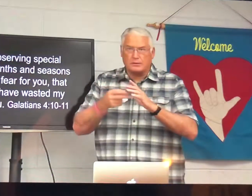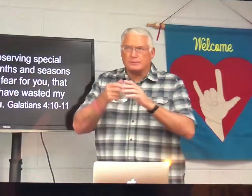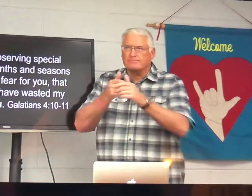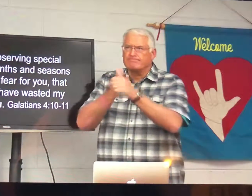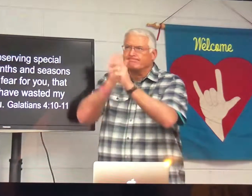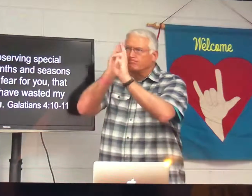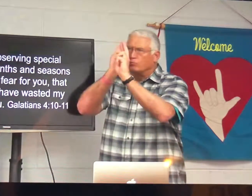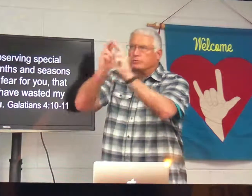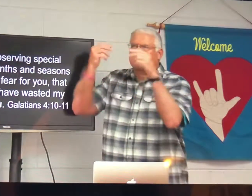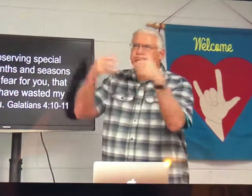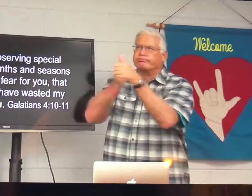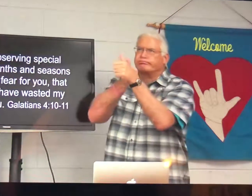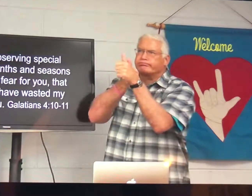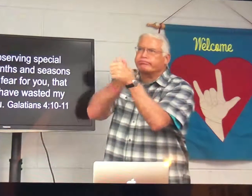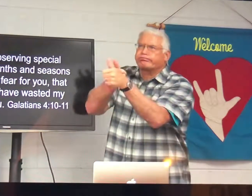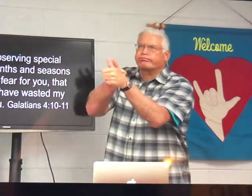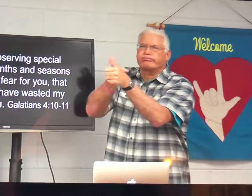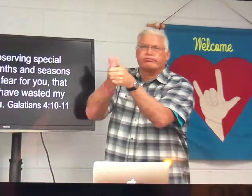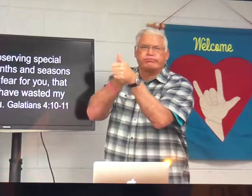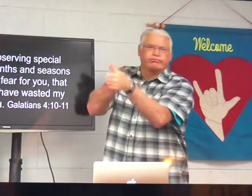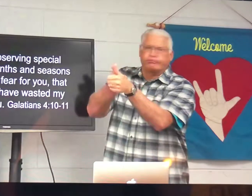second base, and nobody out here in the eighth.